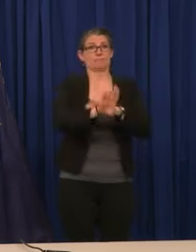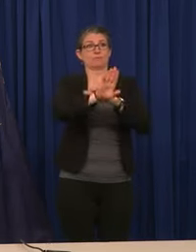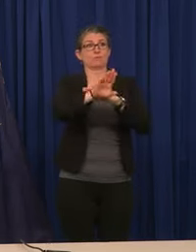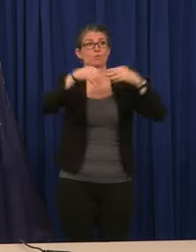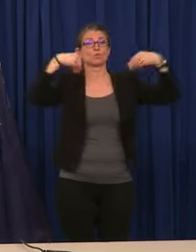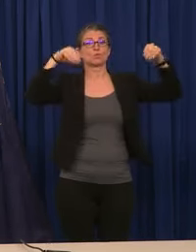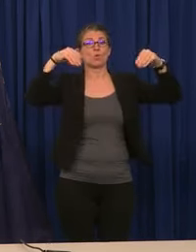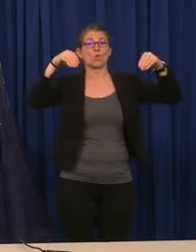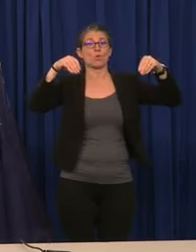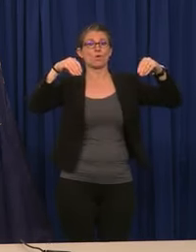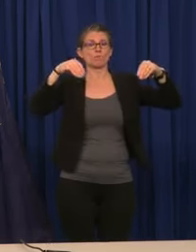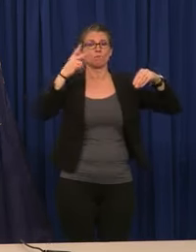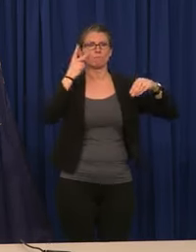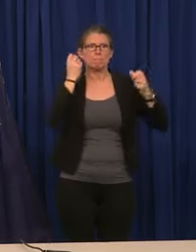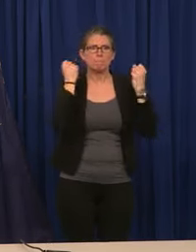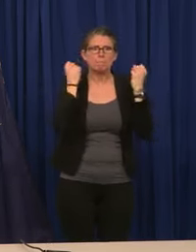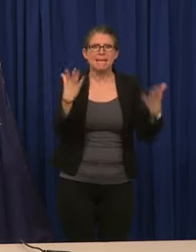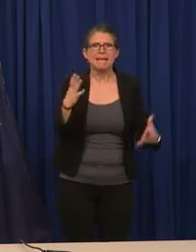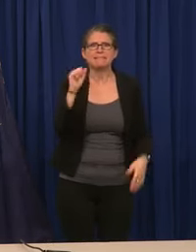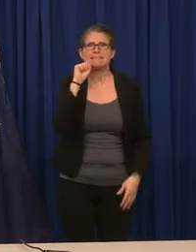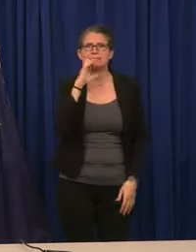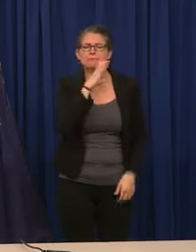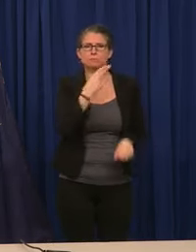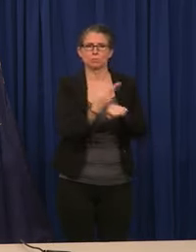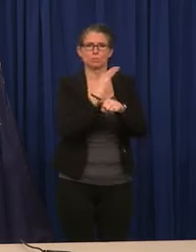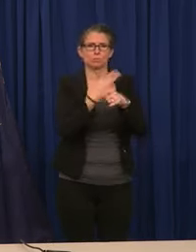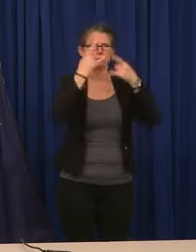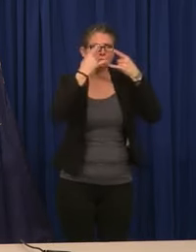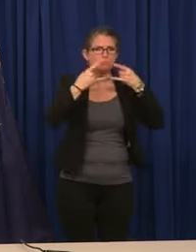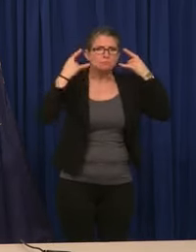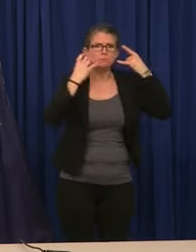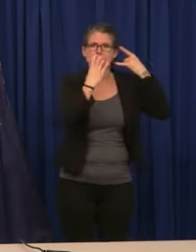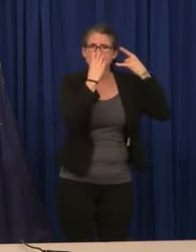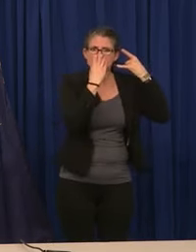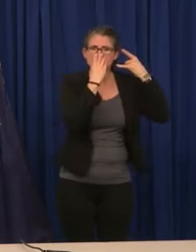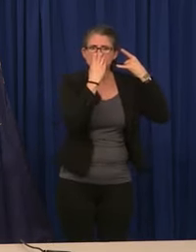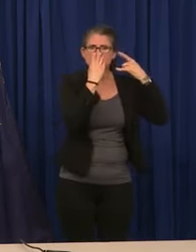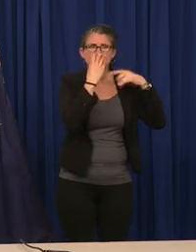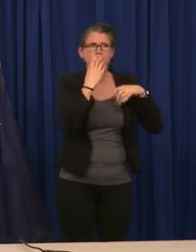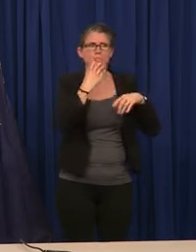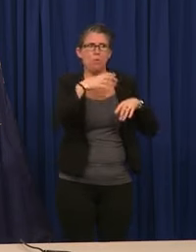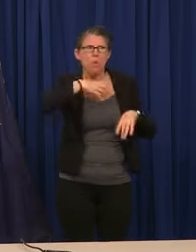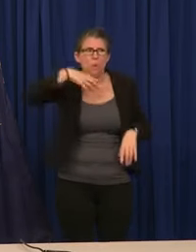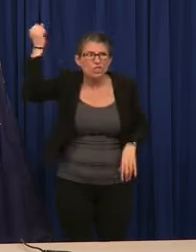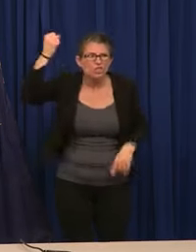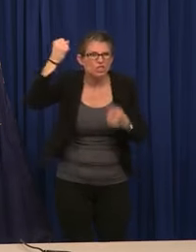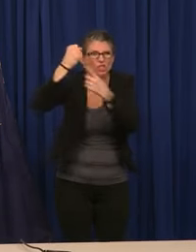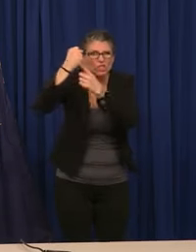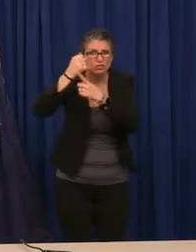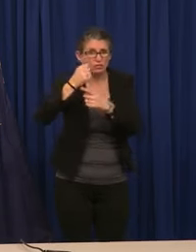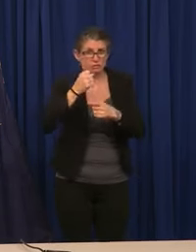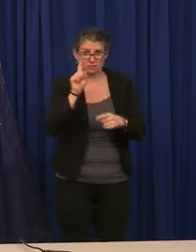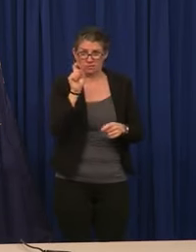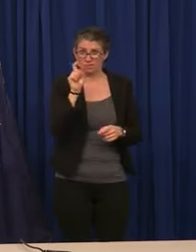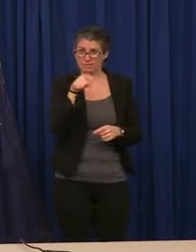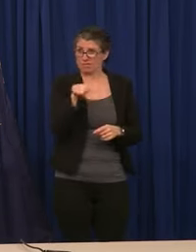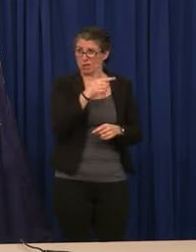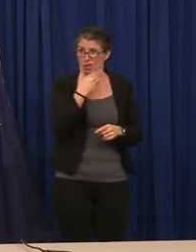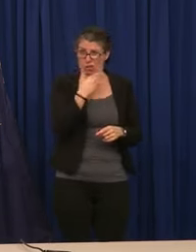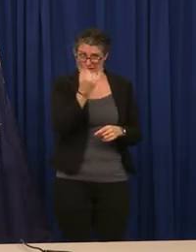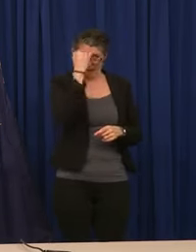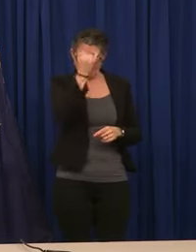What other recommendations can you tell seniors to keep them safe? Yep. So Brad's question is